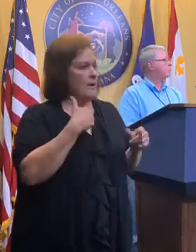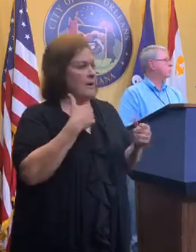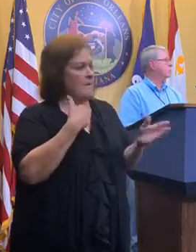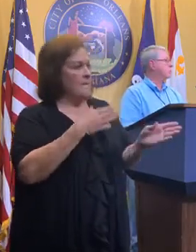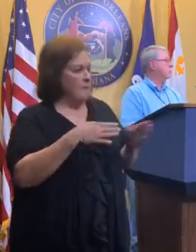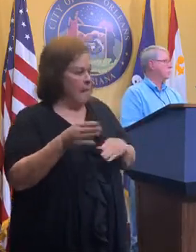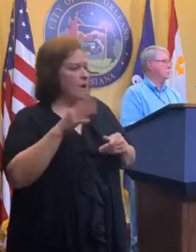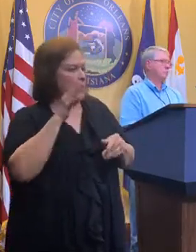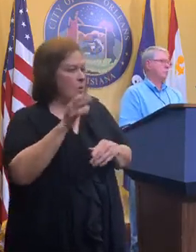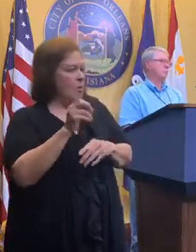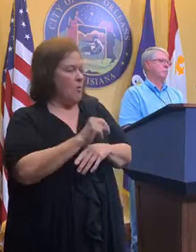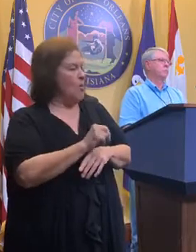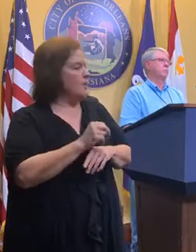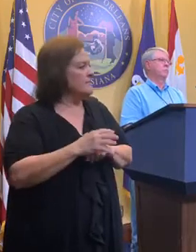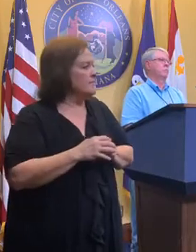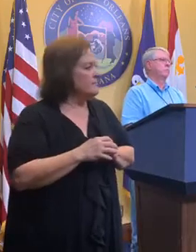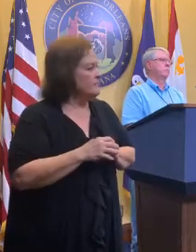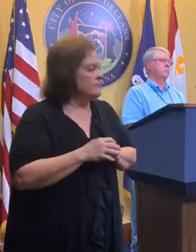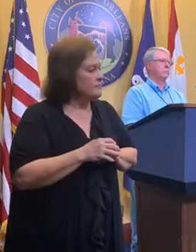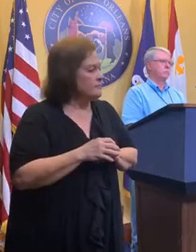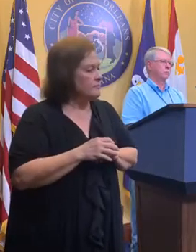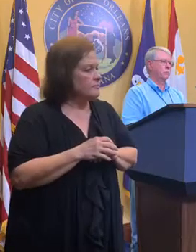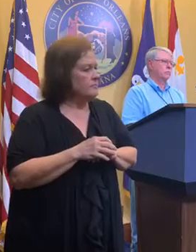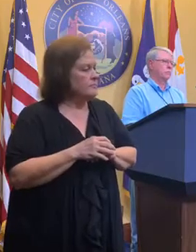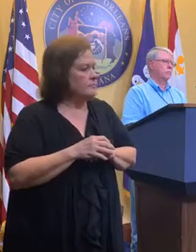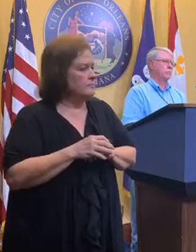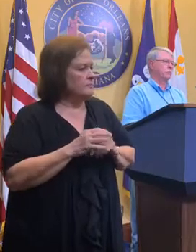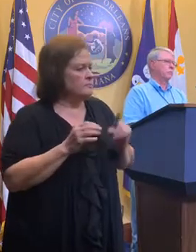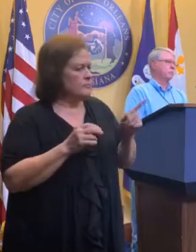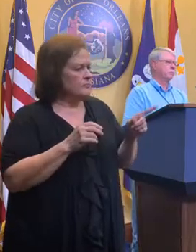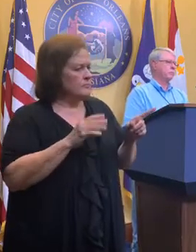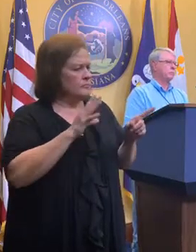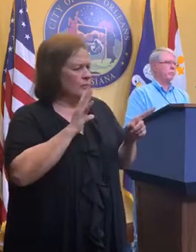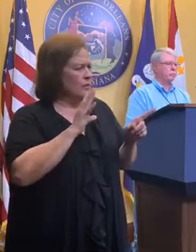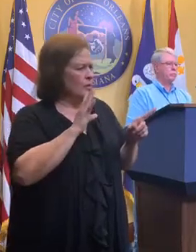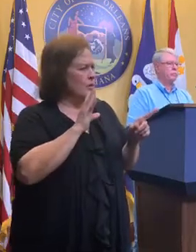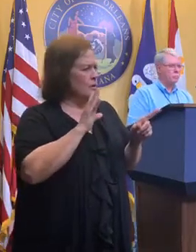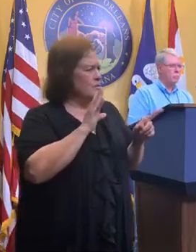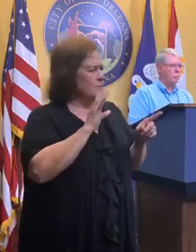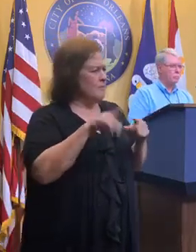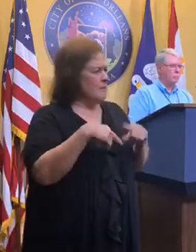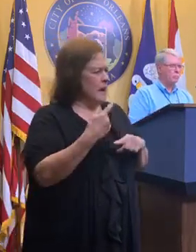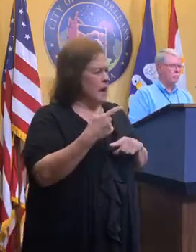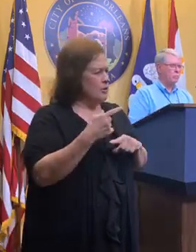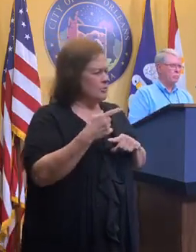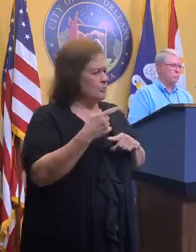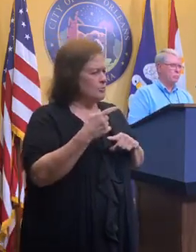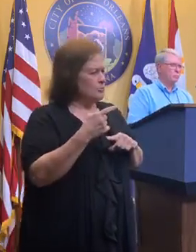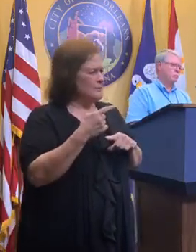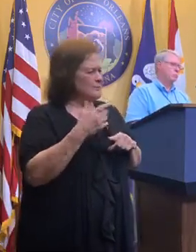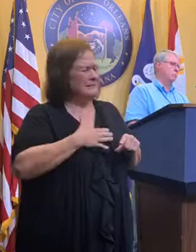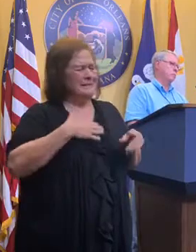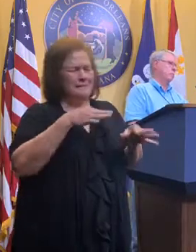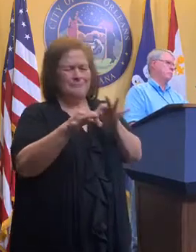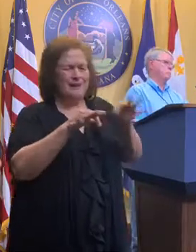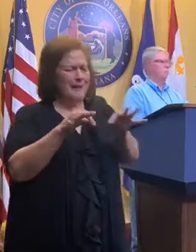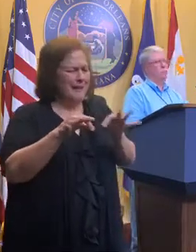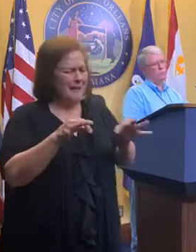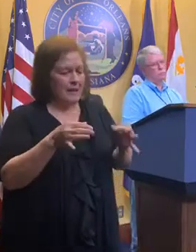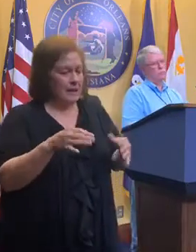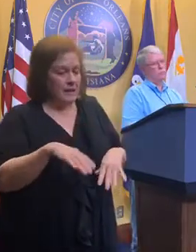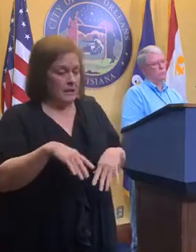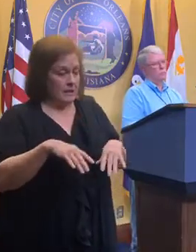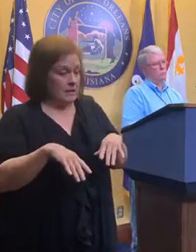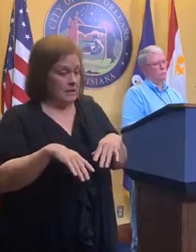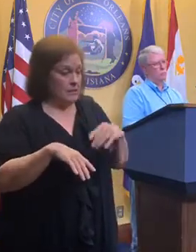DSU. I just had one for Mr. Charlie, one for the mayor. Just to kind of piggyback what Jeff said in layman's terms, on a scale of 1 to 10,